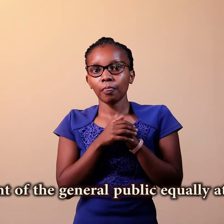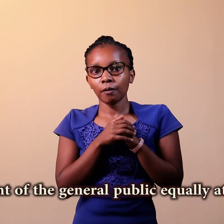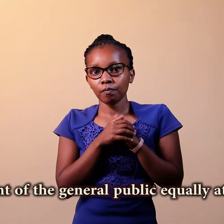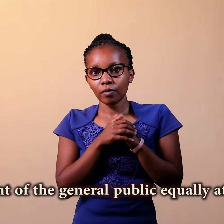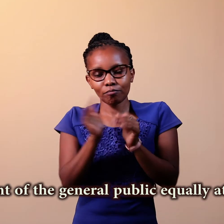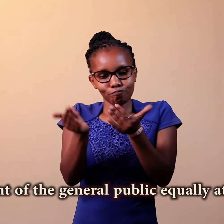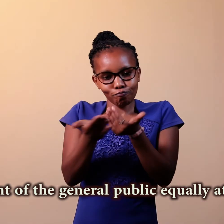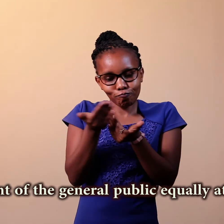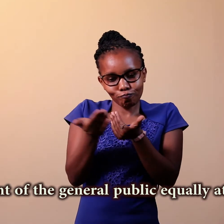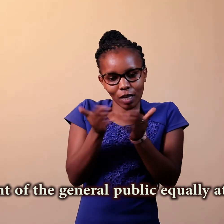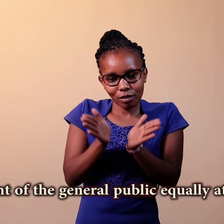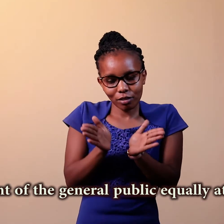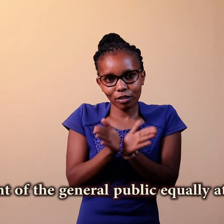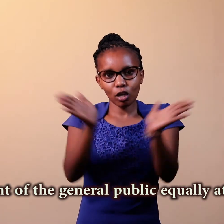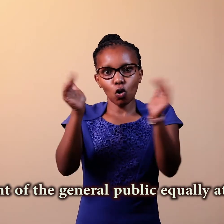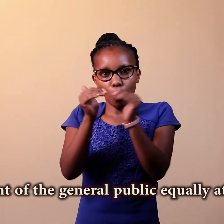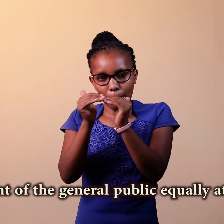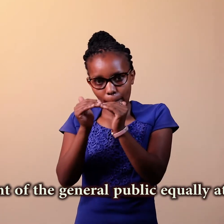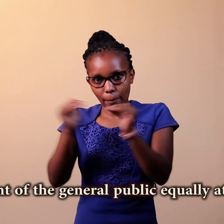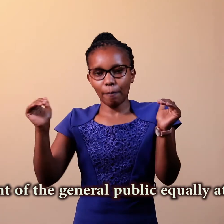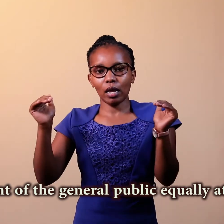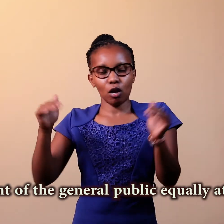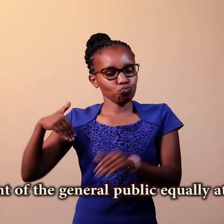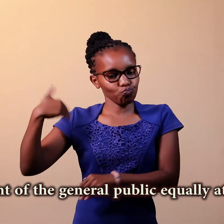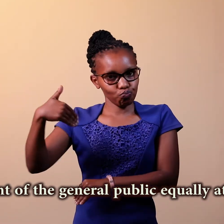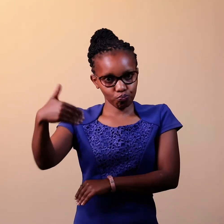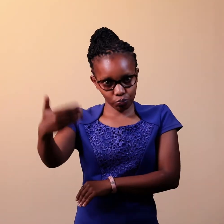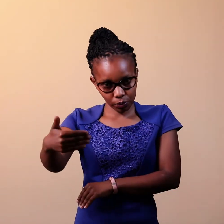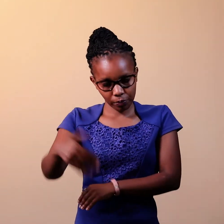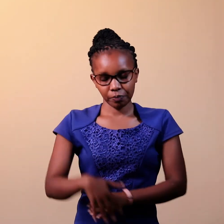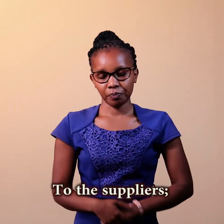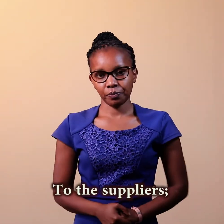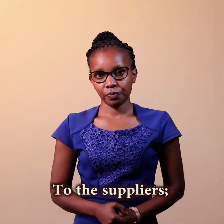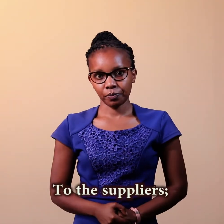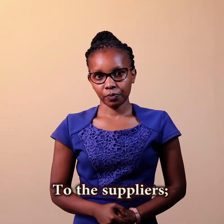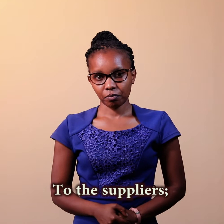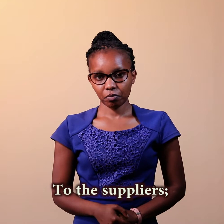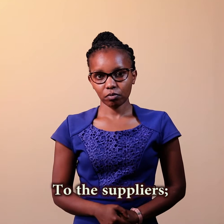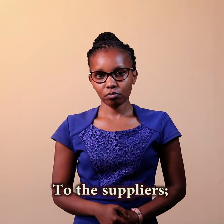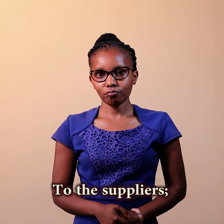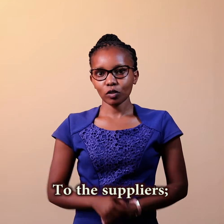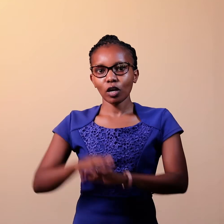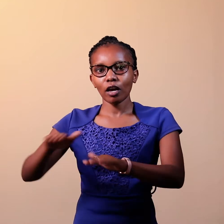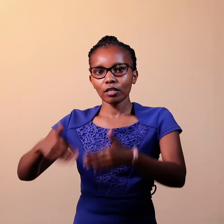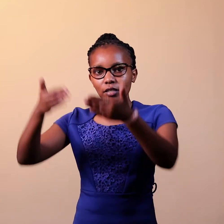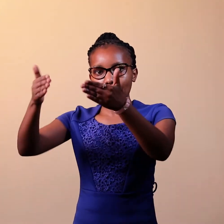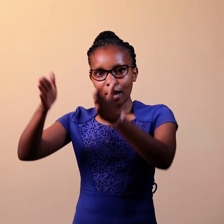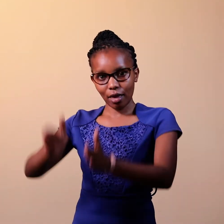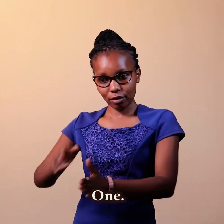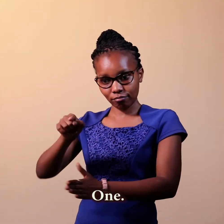public equally at all costs. To the suppliers. One,